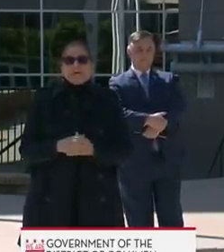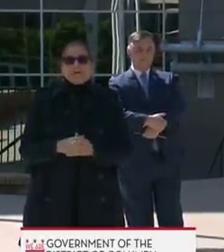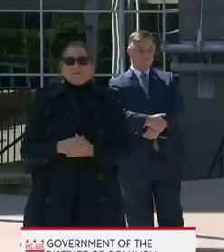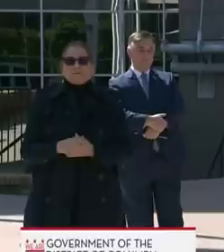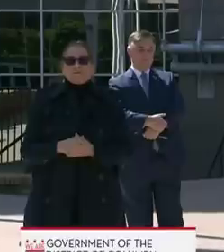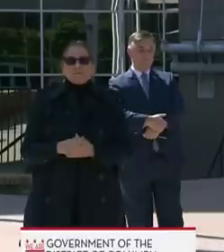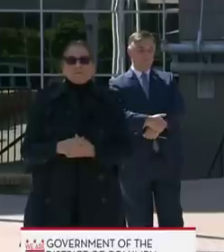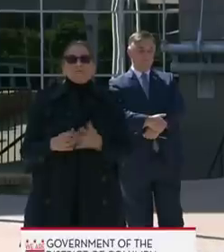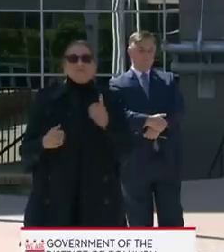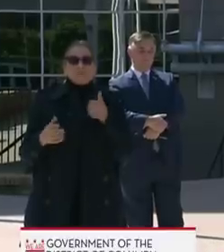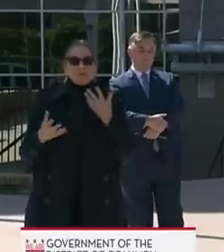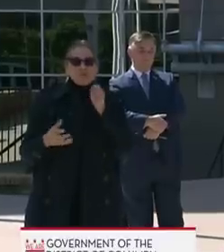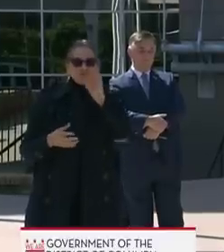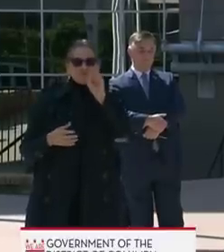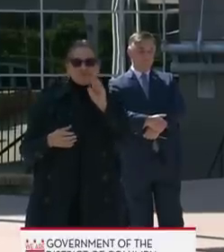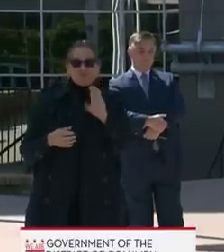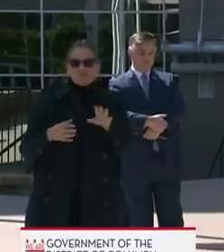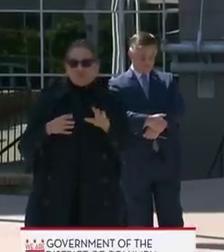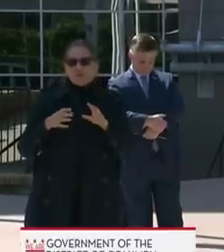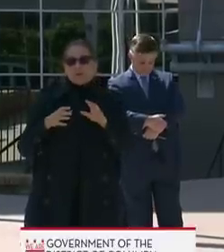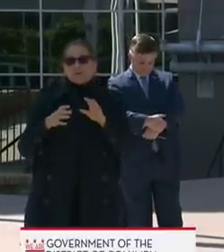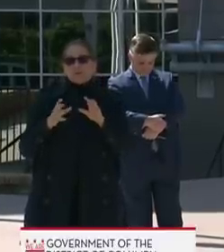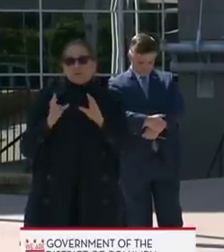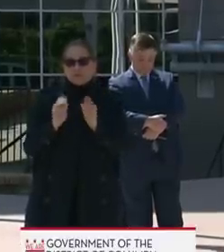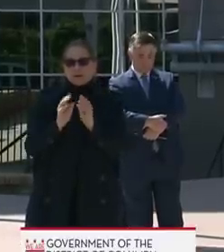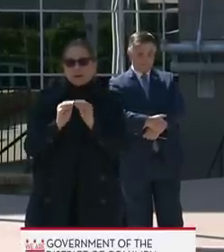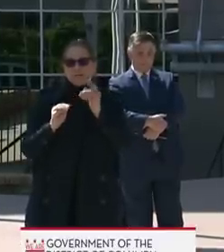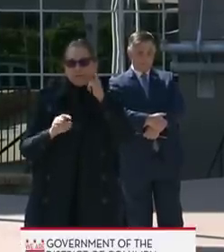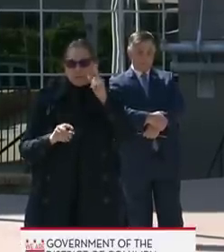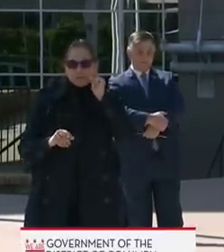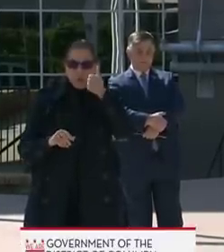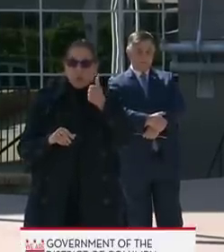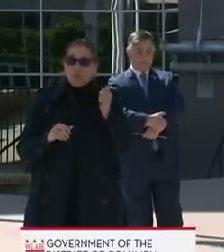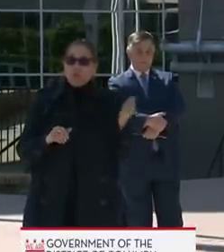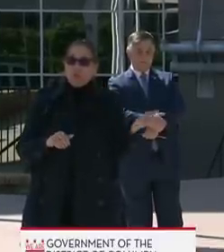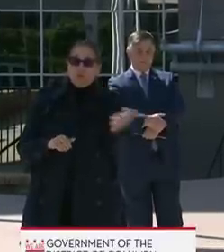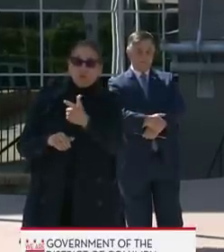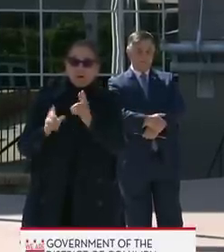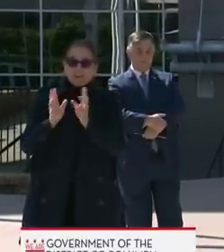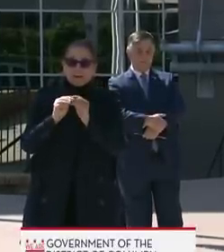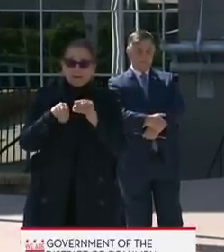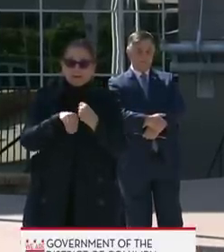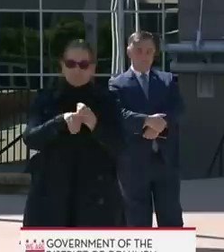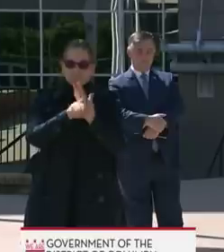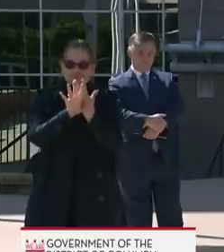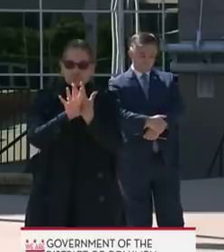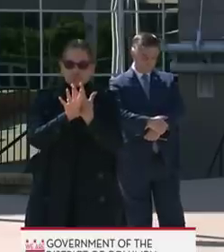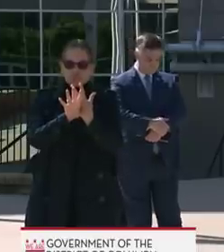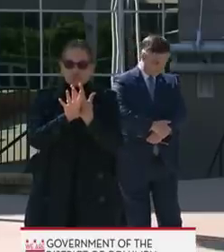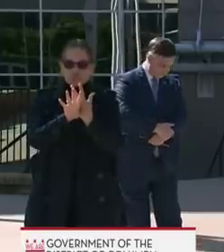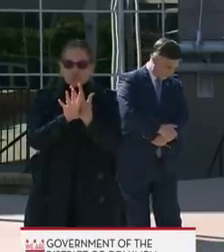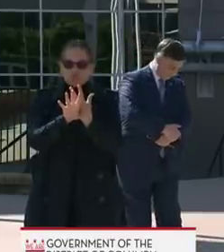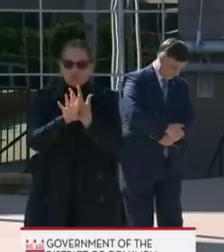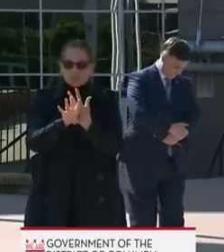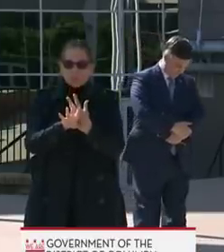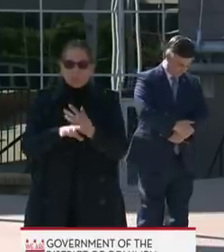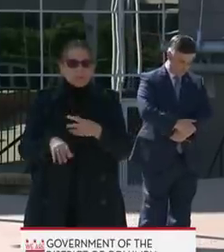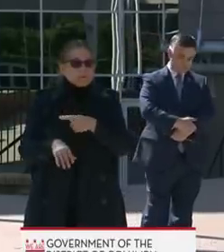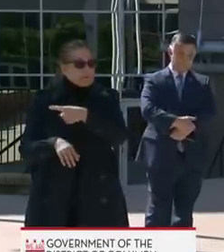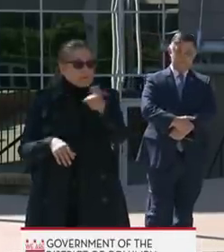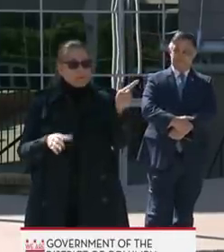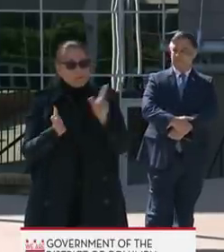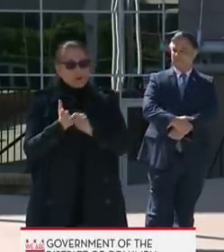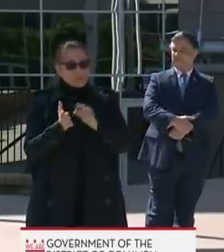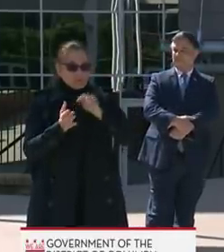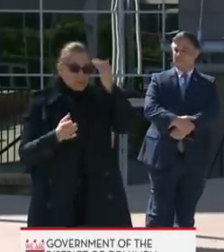The meeting will be virtual. I believe the press has been informed, and one can go to the council's website to learn